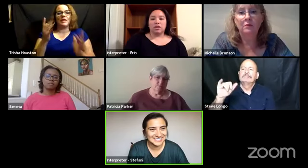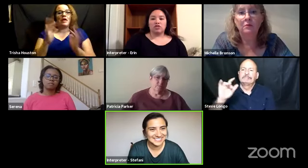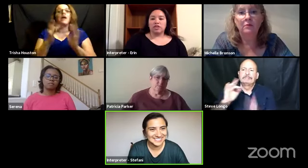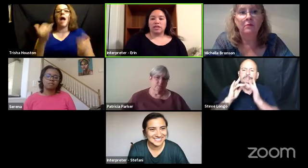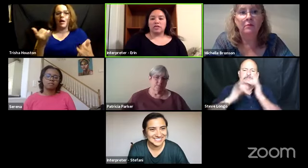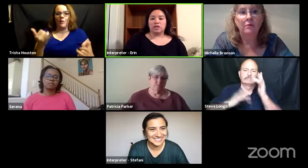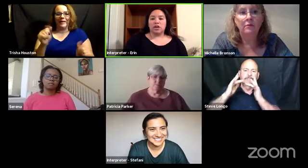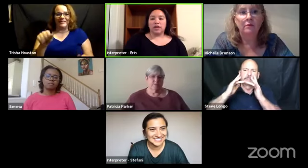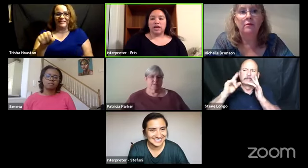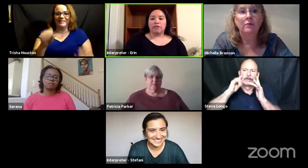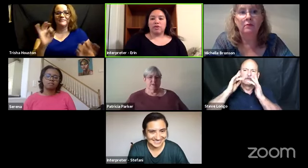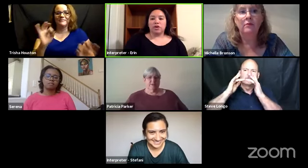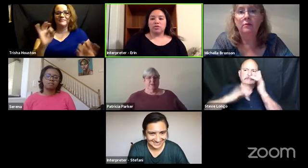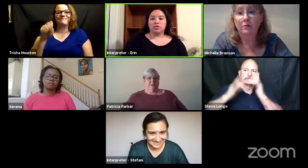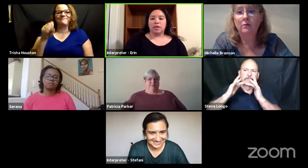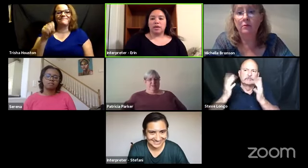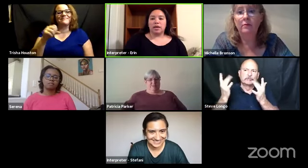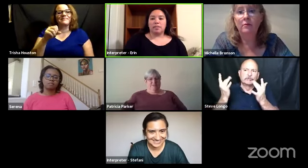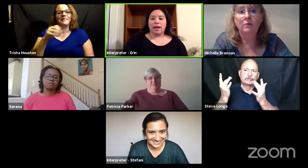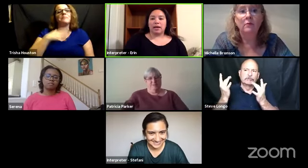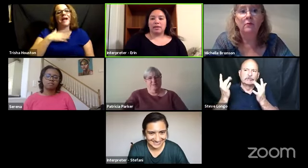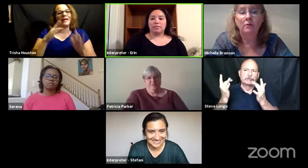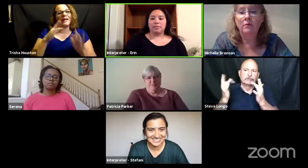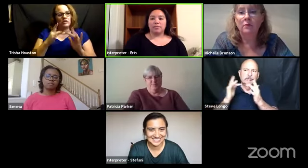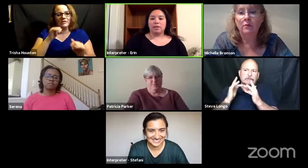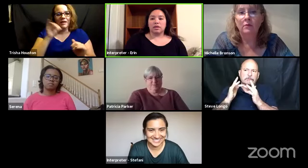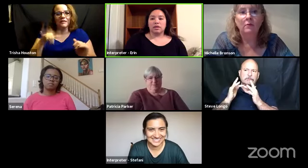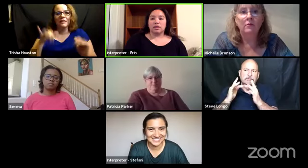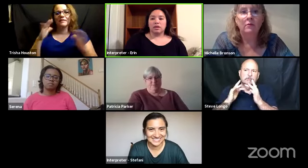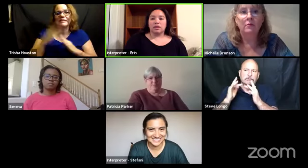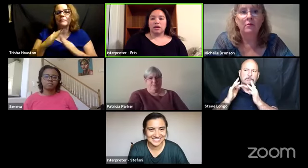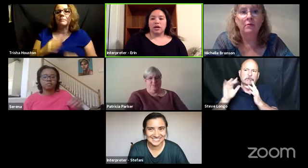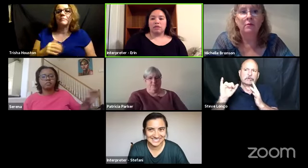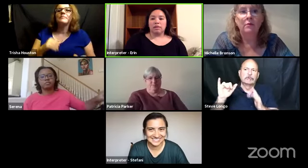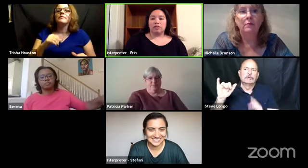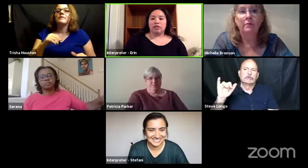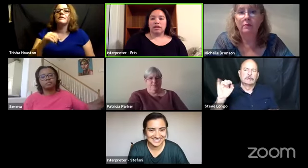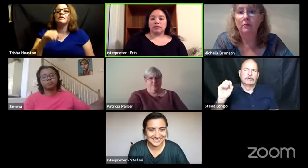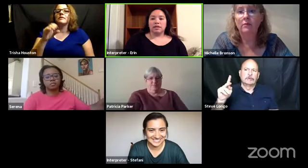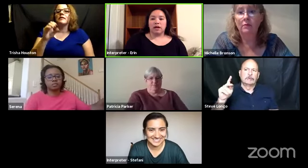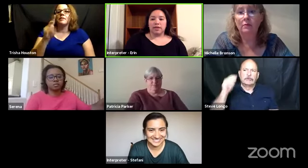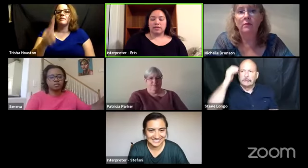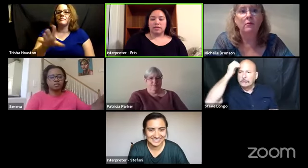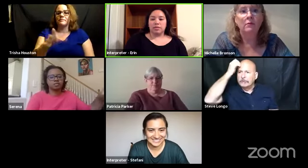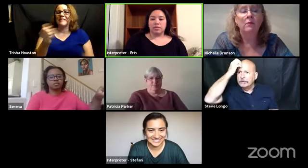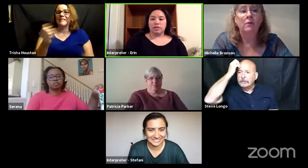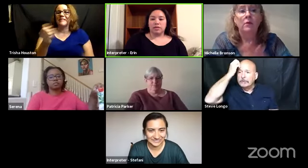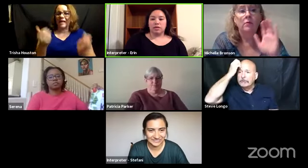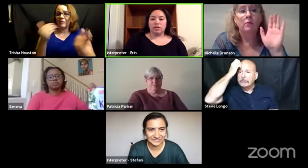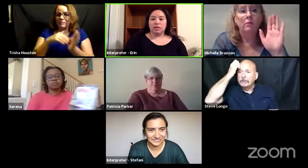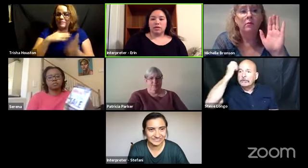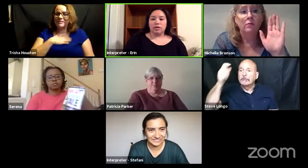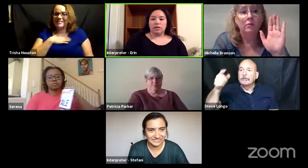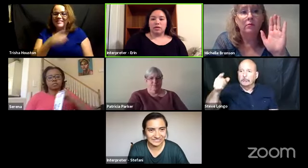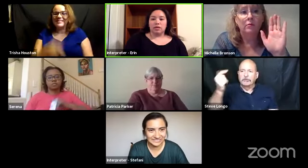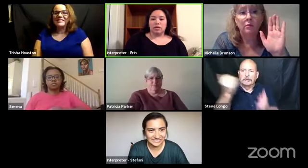Trisha saying, sorry, I froze, but I am back. My internet's not that stable. Can